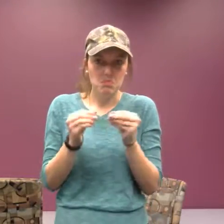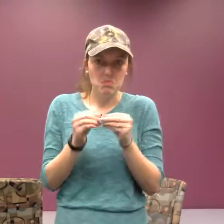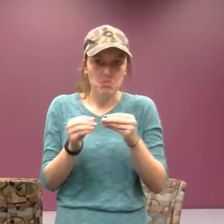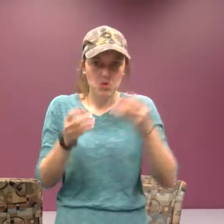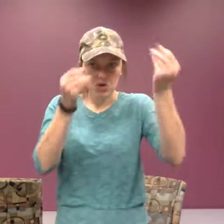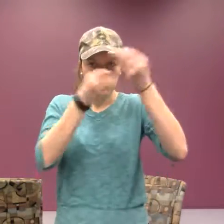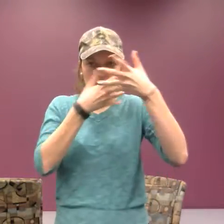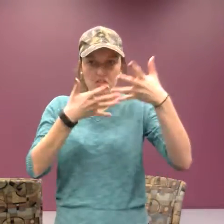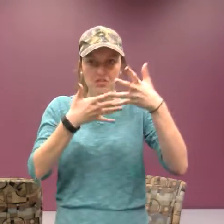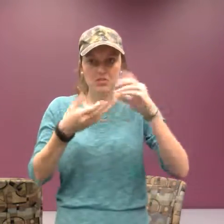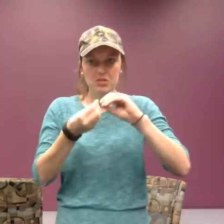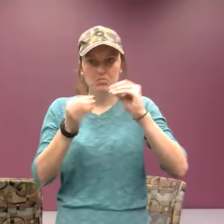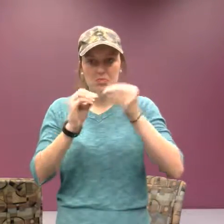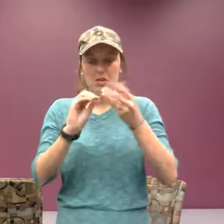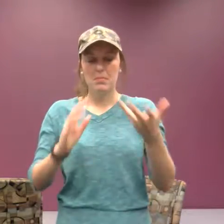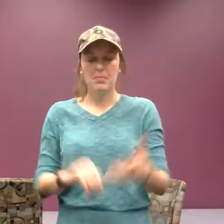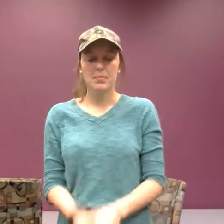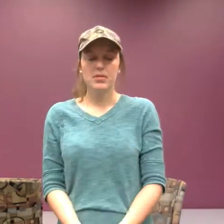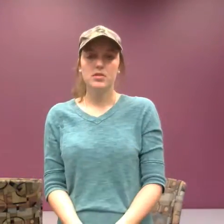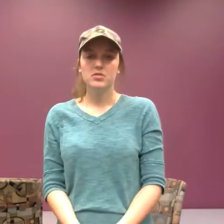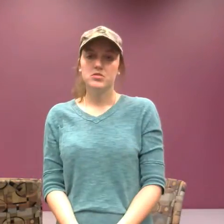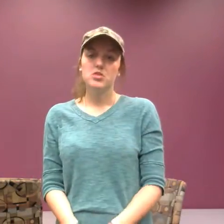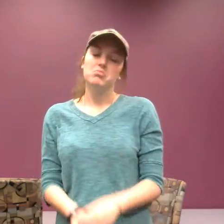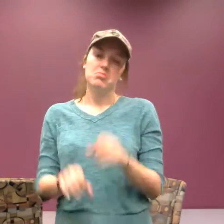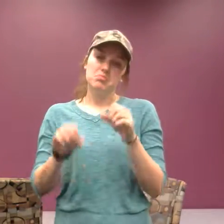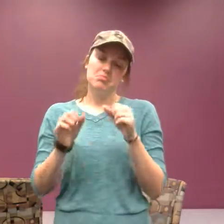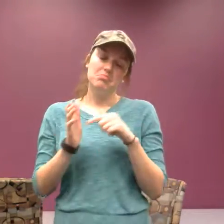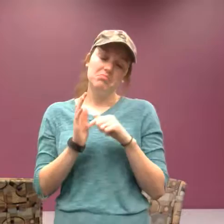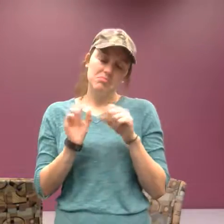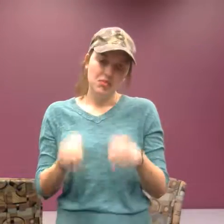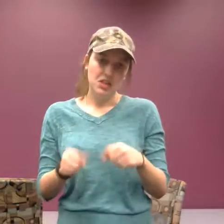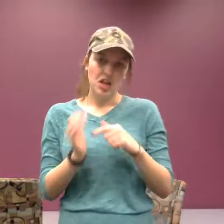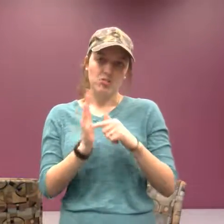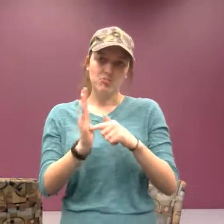have represented each of them algebraically.